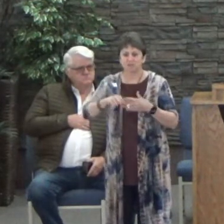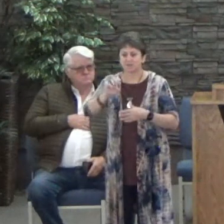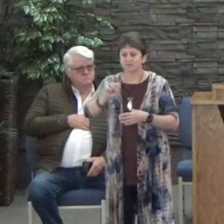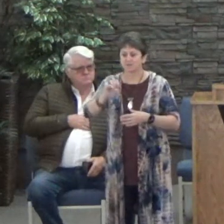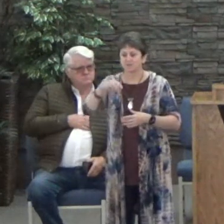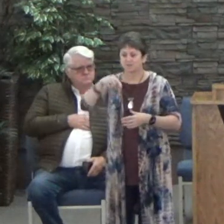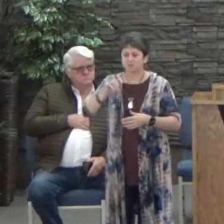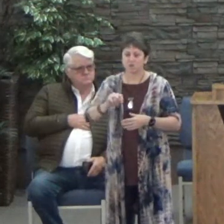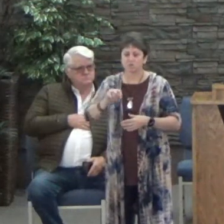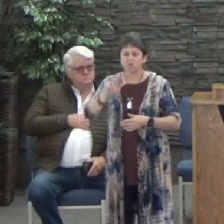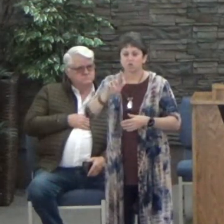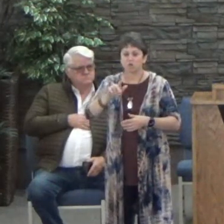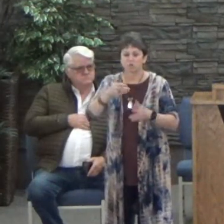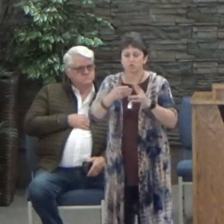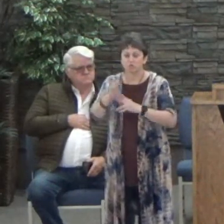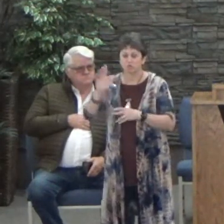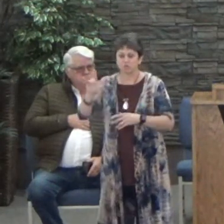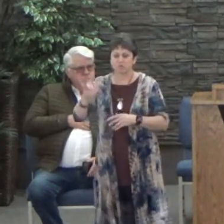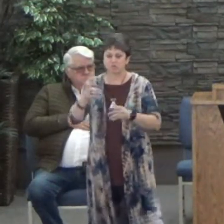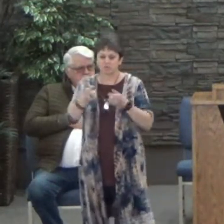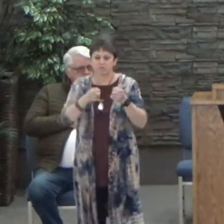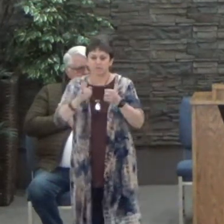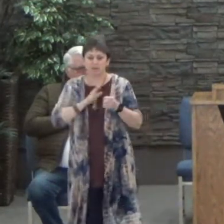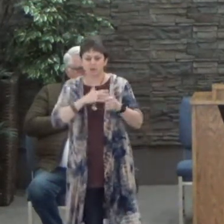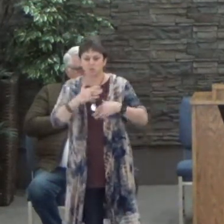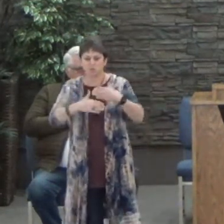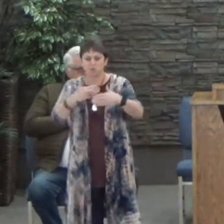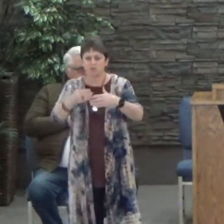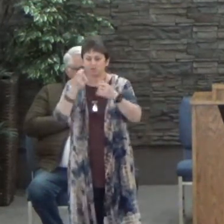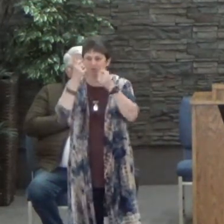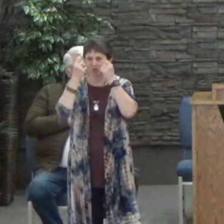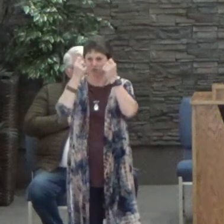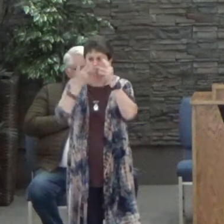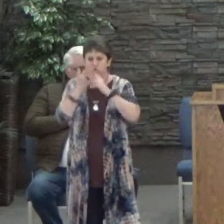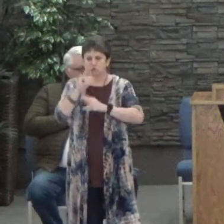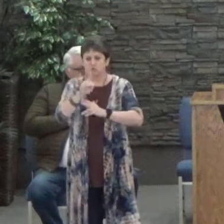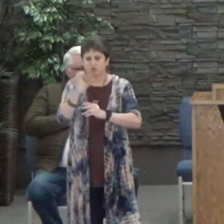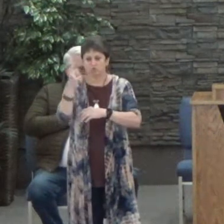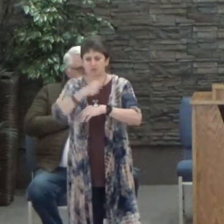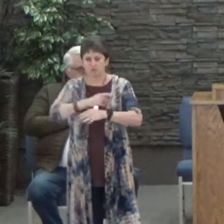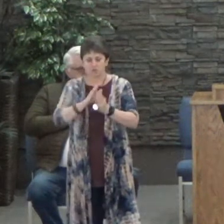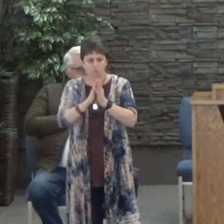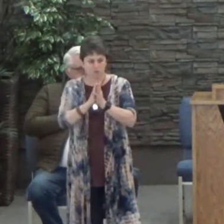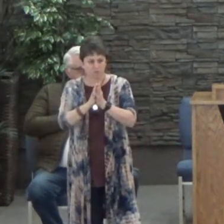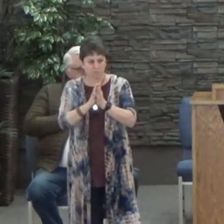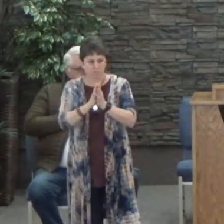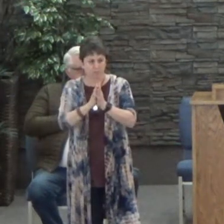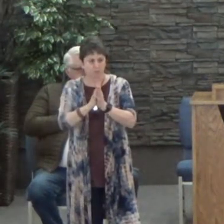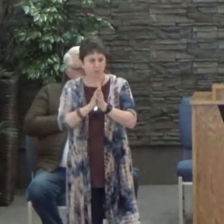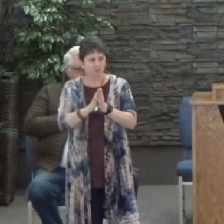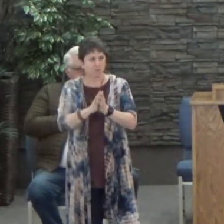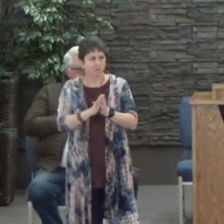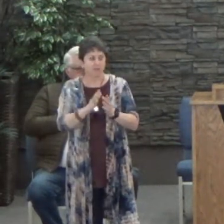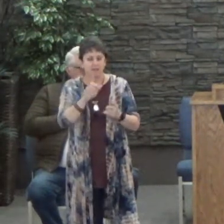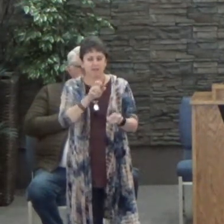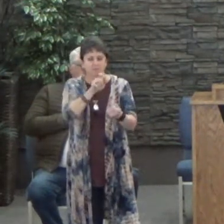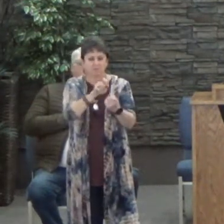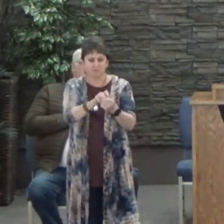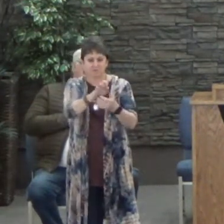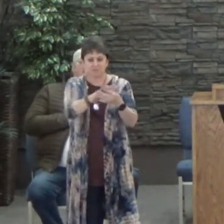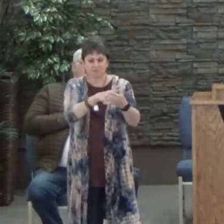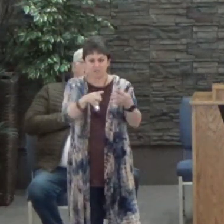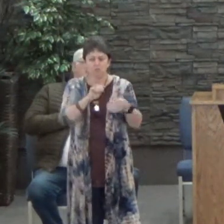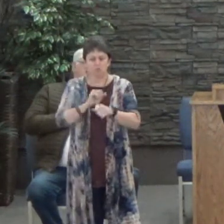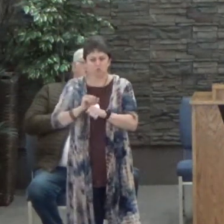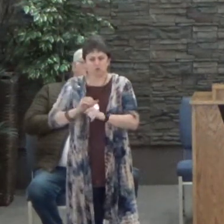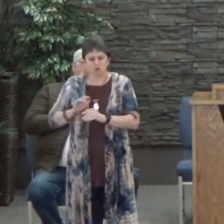23rd through the 25th to facilitate our process of discernment through the 100 days of prayer. A specific schedule will be